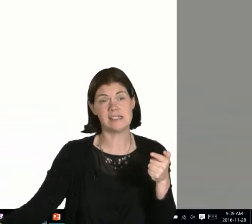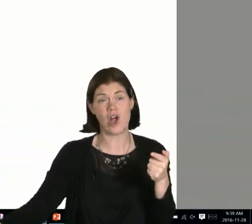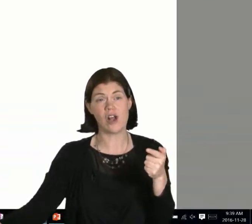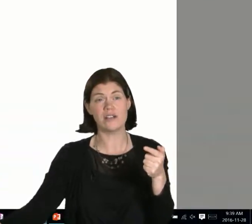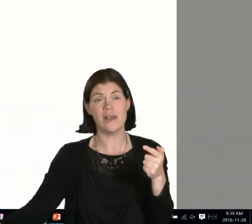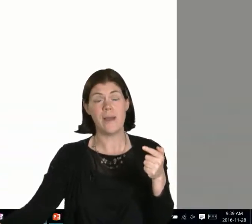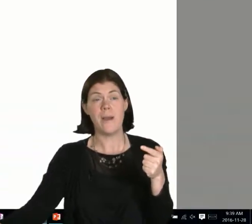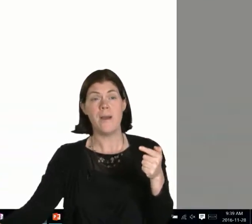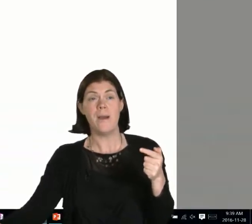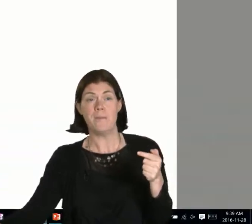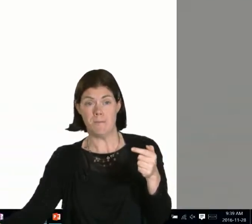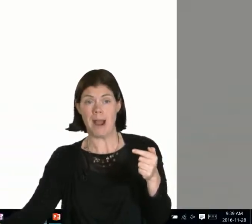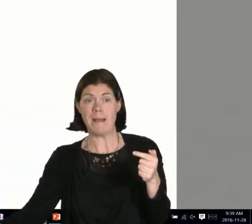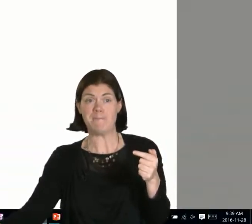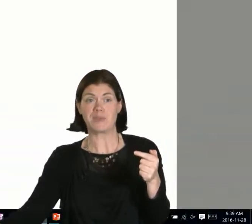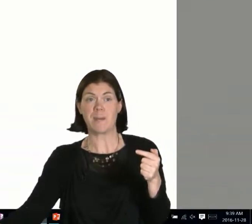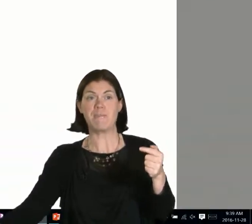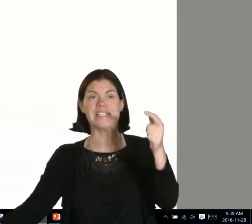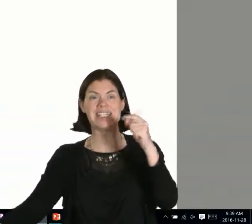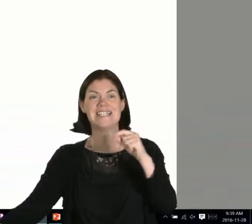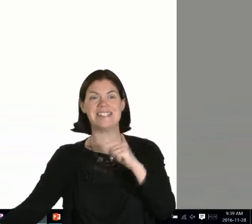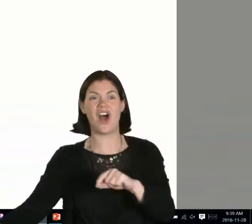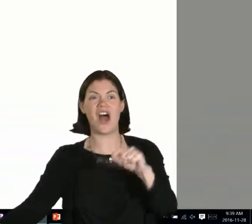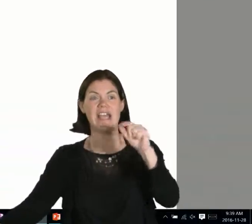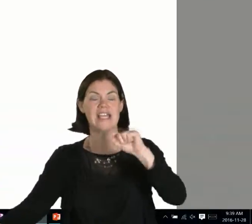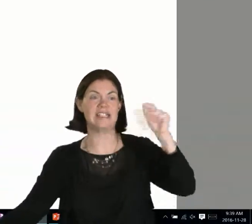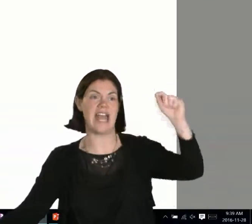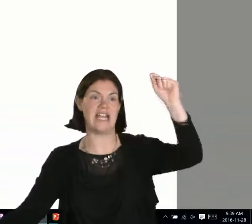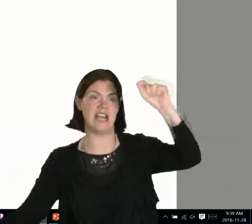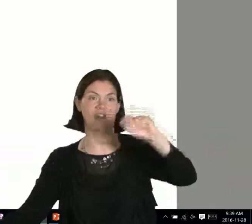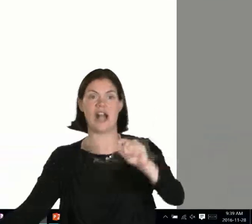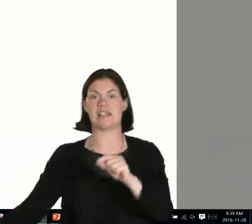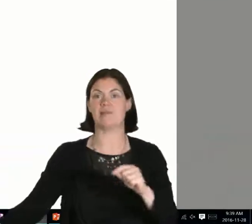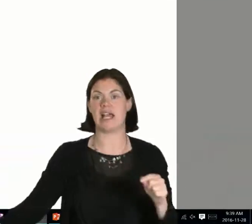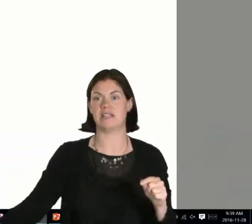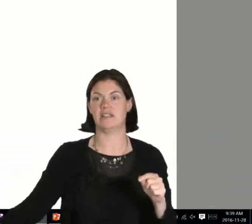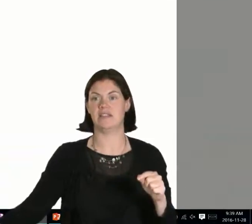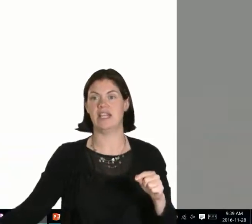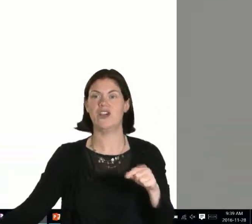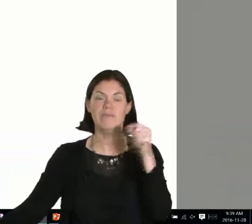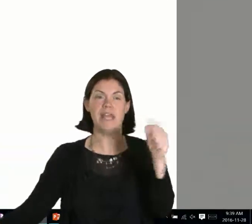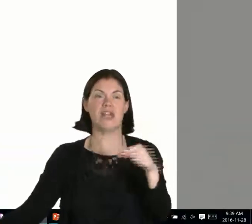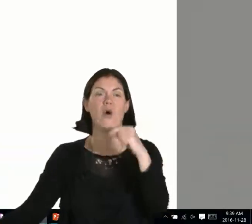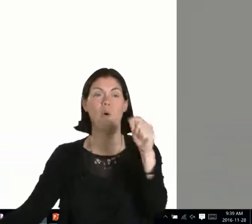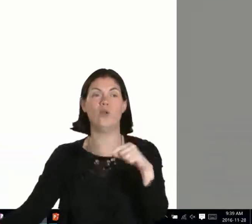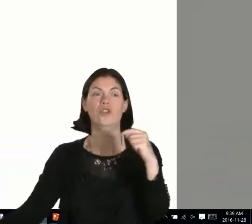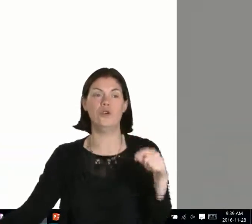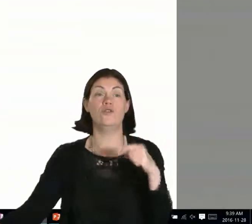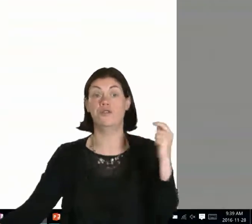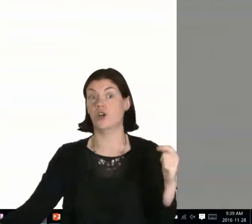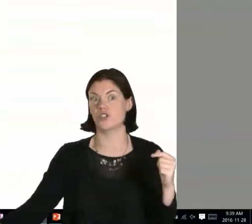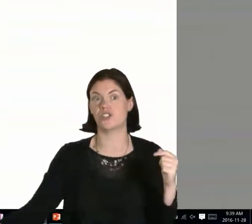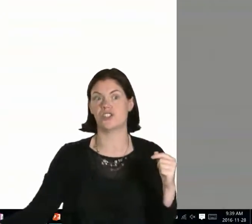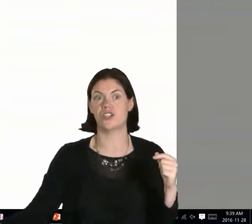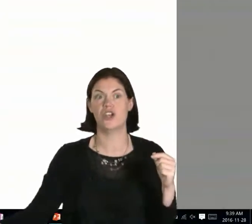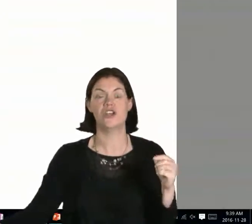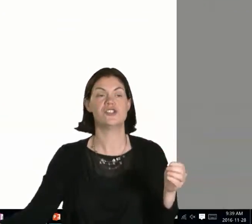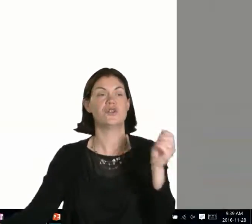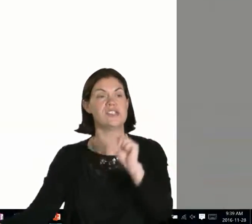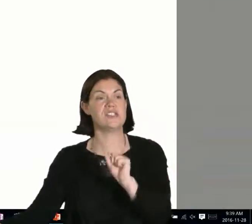to the song, right? But it didn't tie into any other aspect. He couldn't make it a whole new